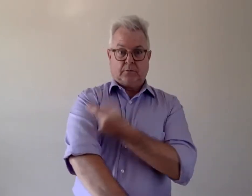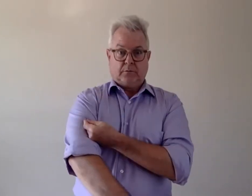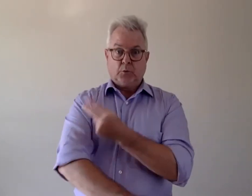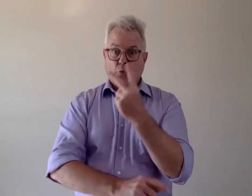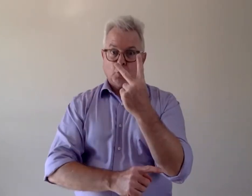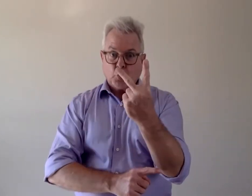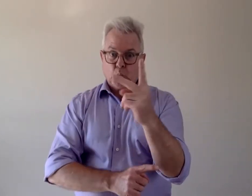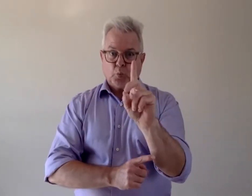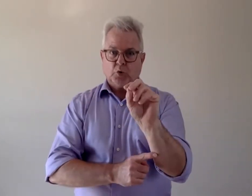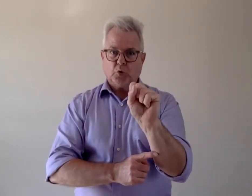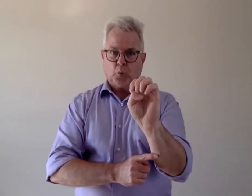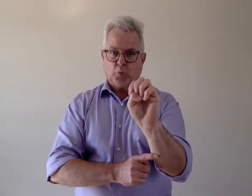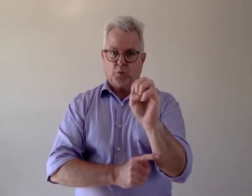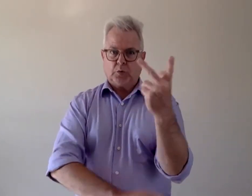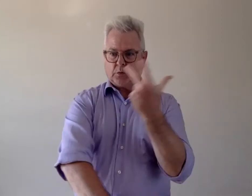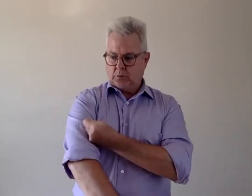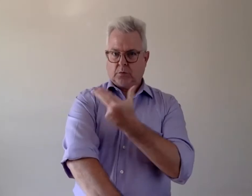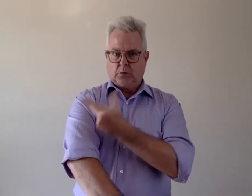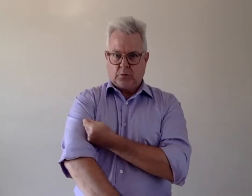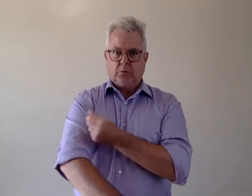Those who have both doses